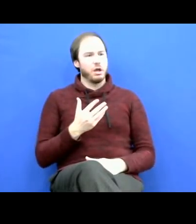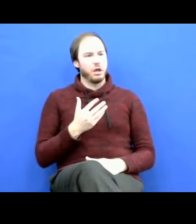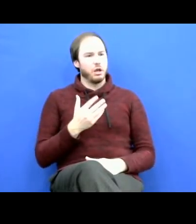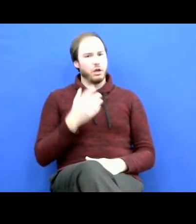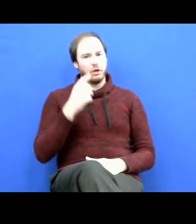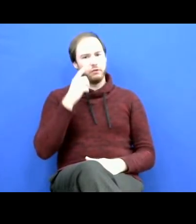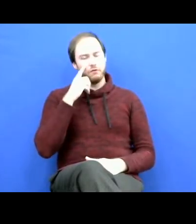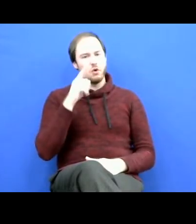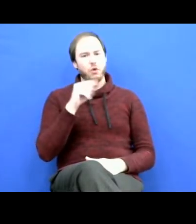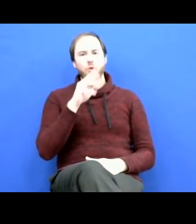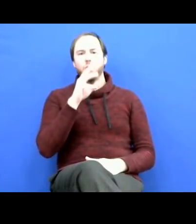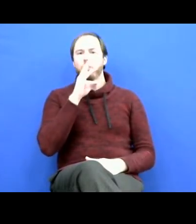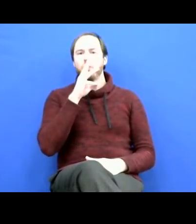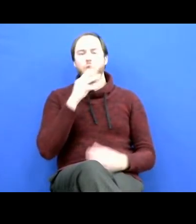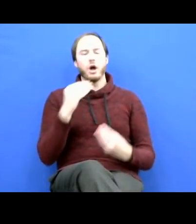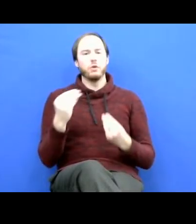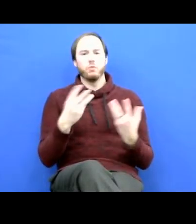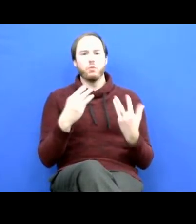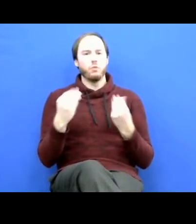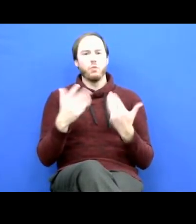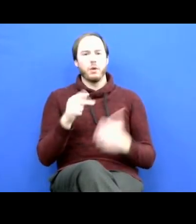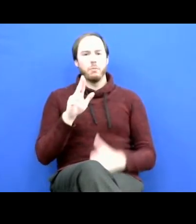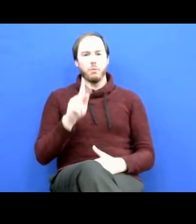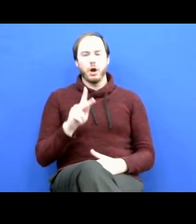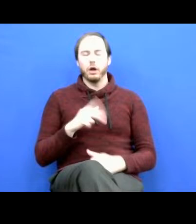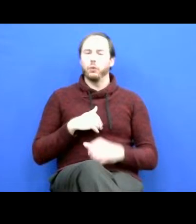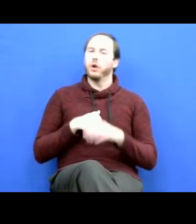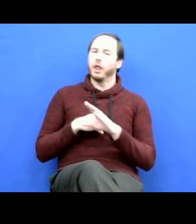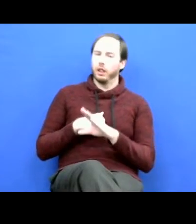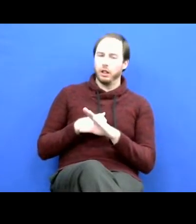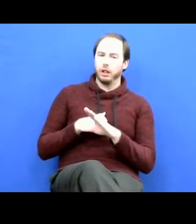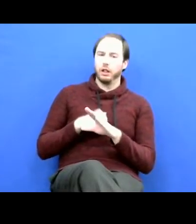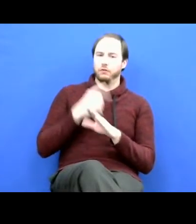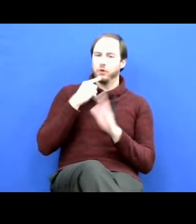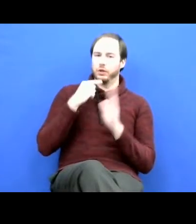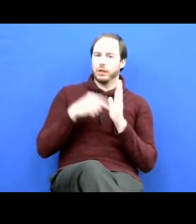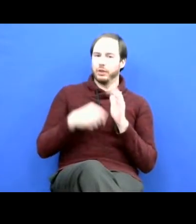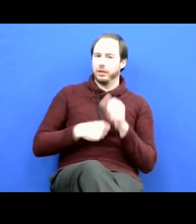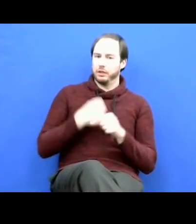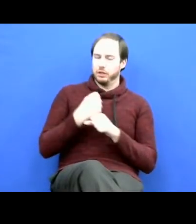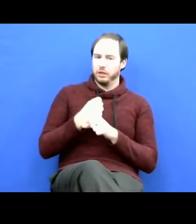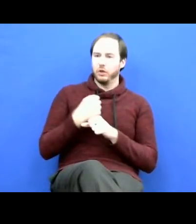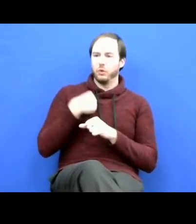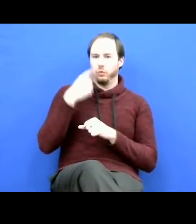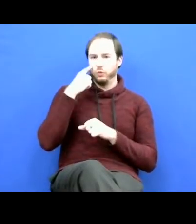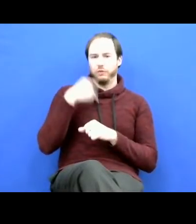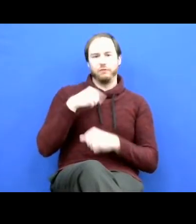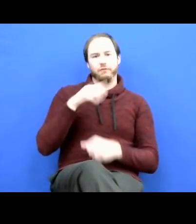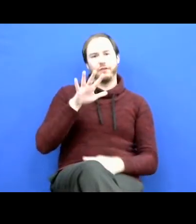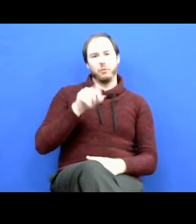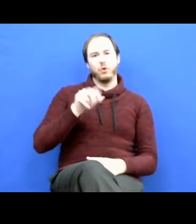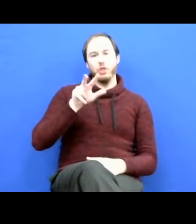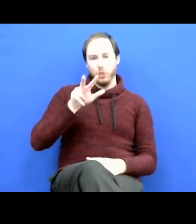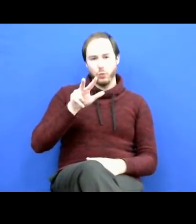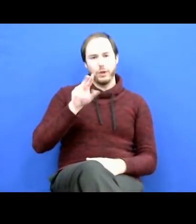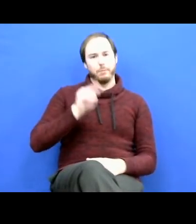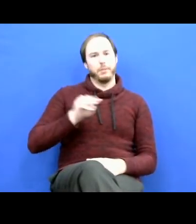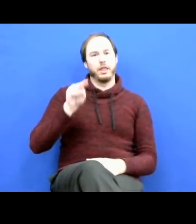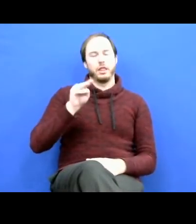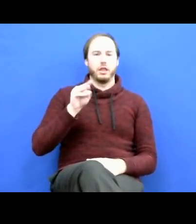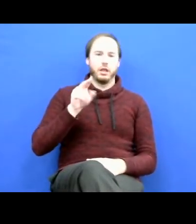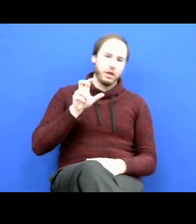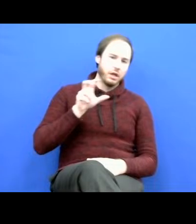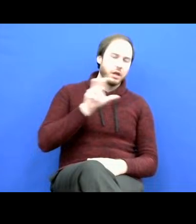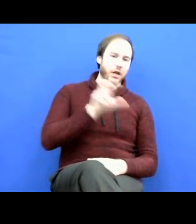spray park? Well, one of the things is like this year we applied, I think it was 5.3 million of